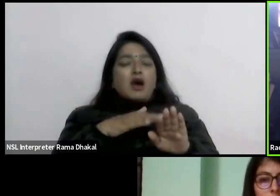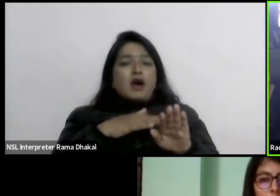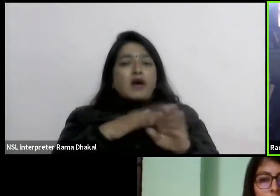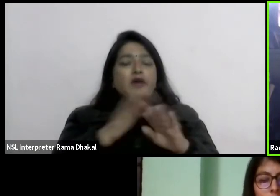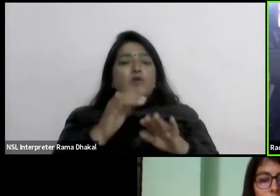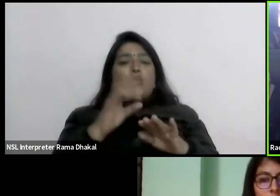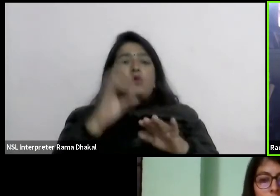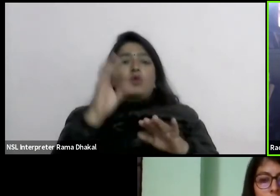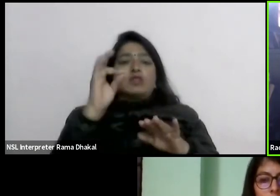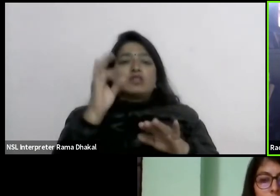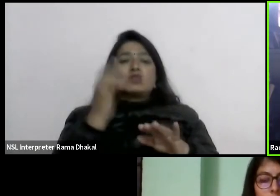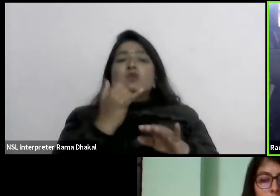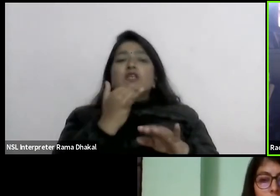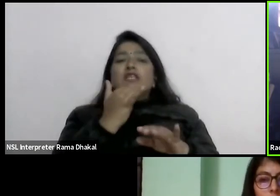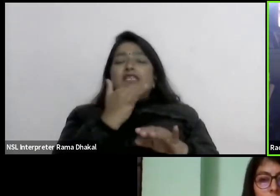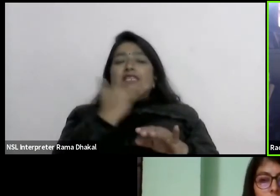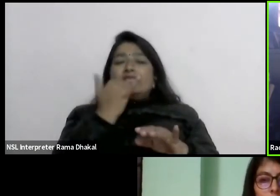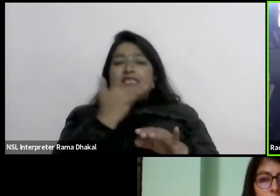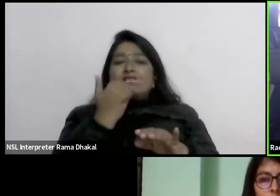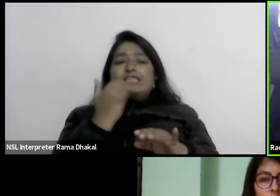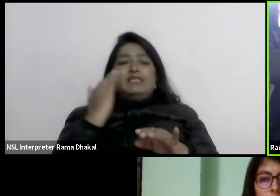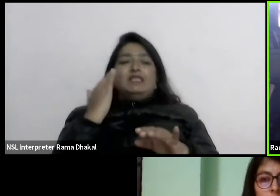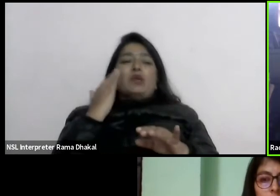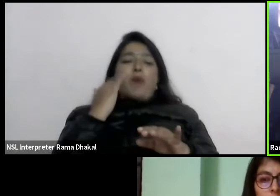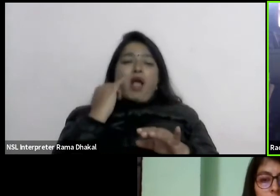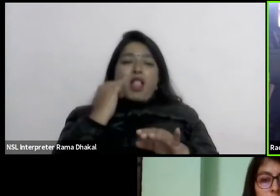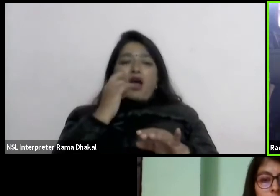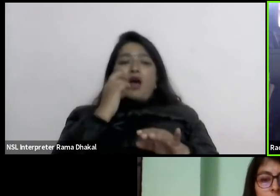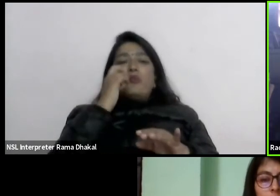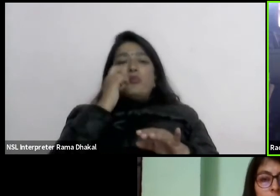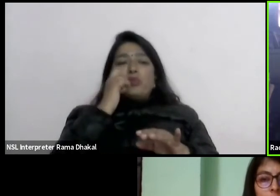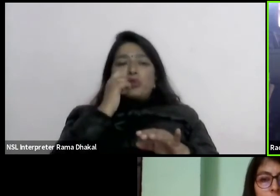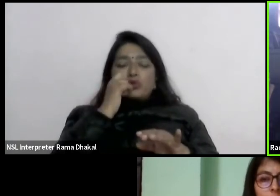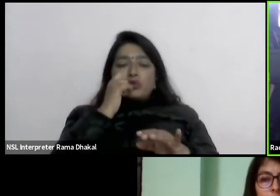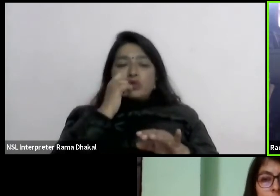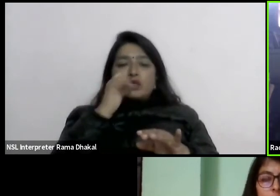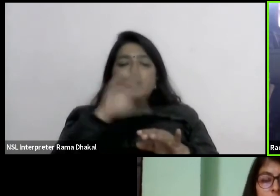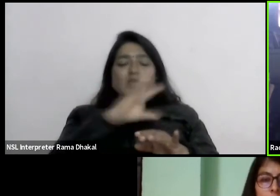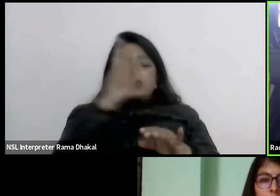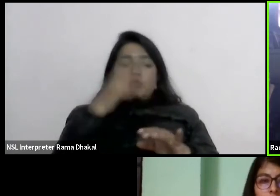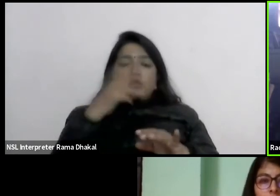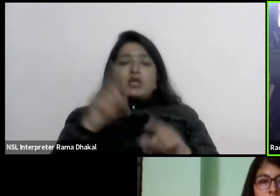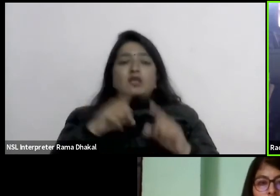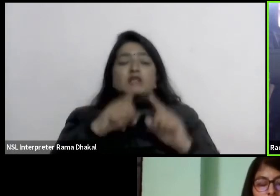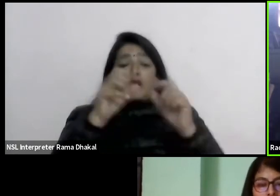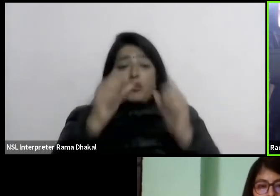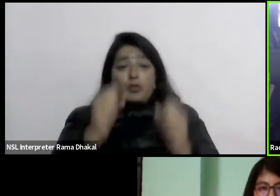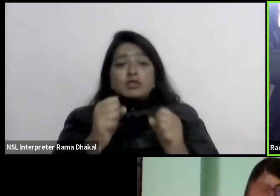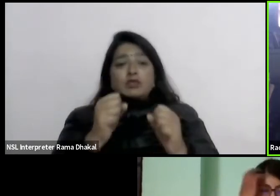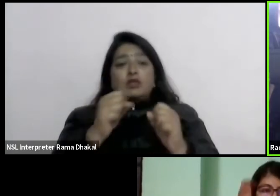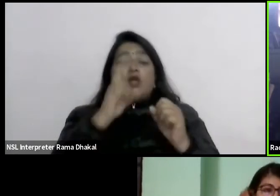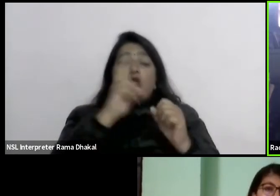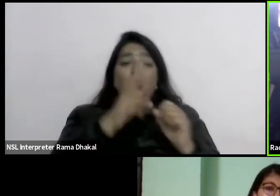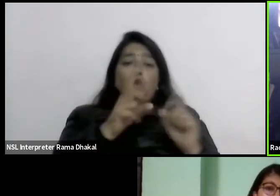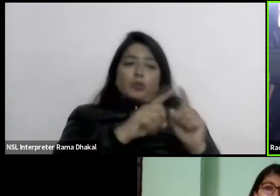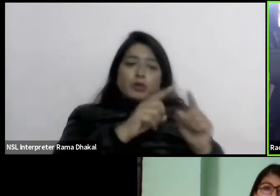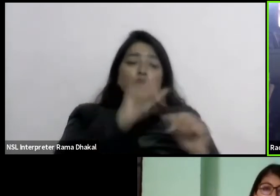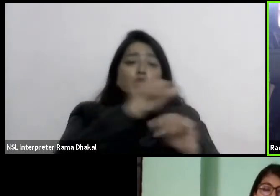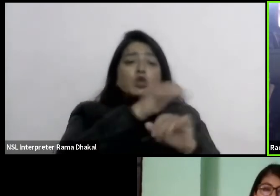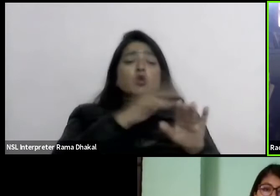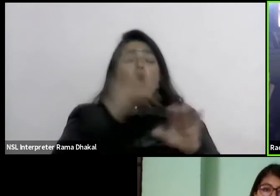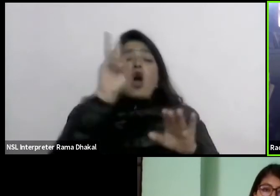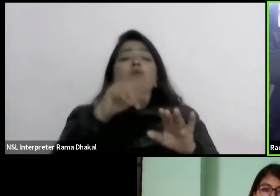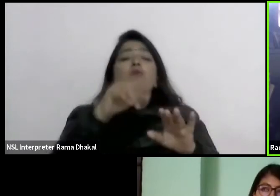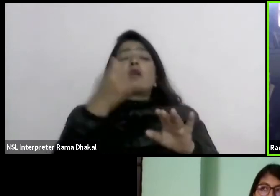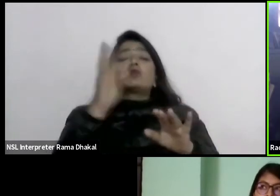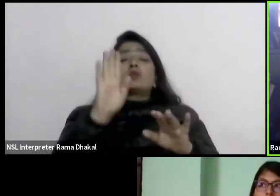transgender and cis women, as well as all live, and how they witness the situation. And then there are,